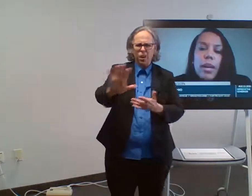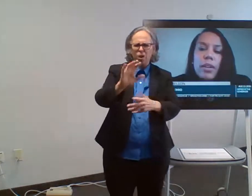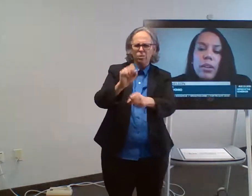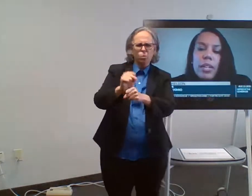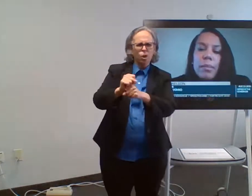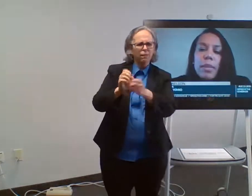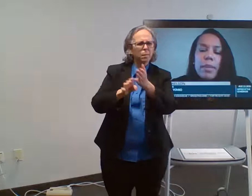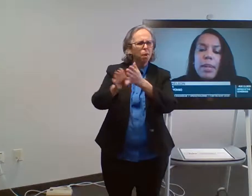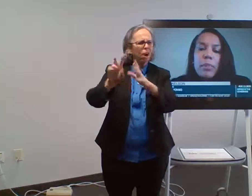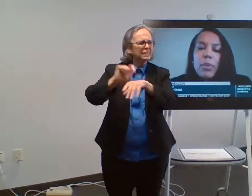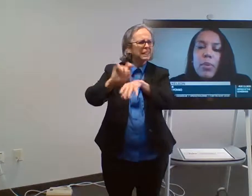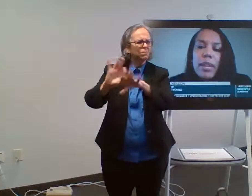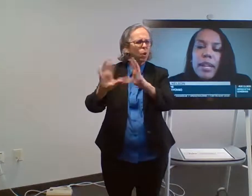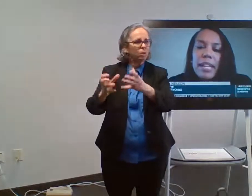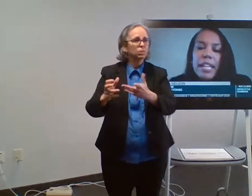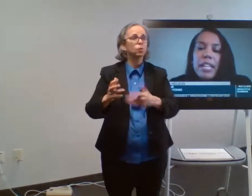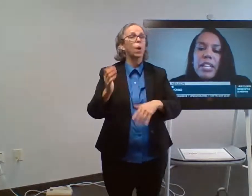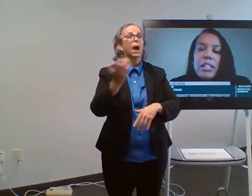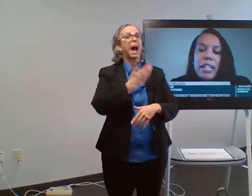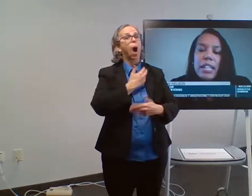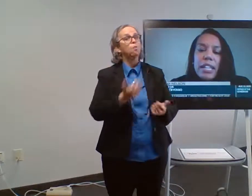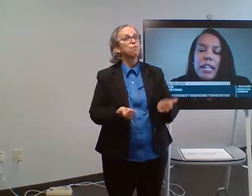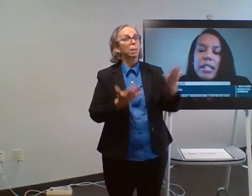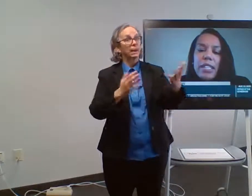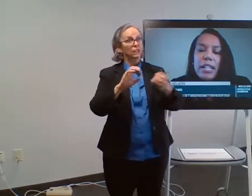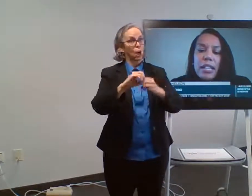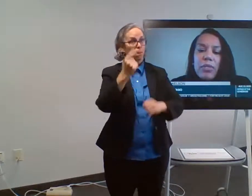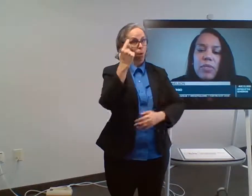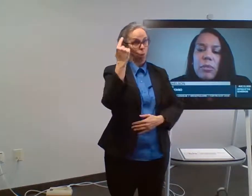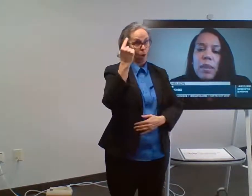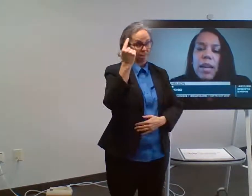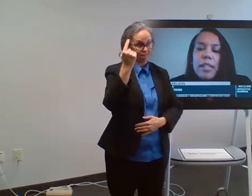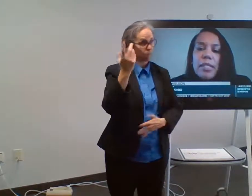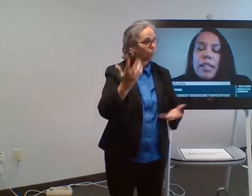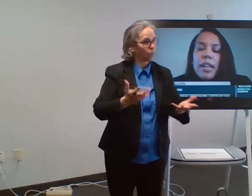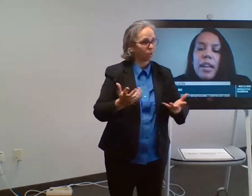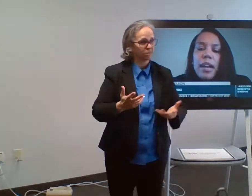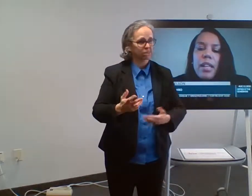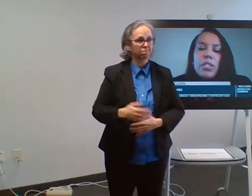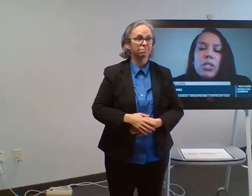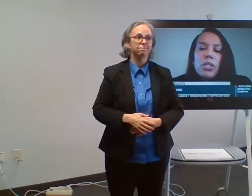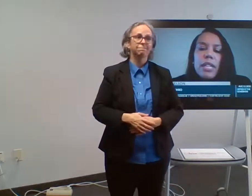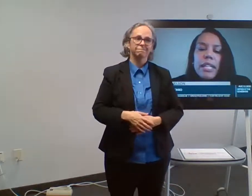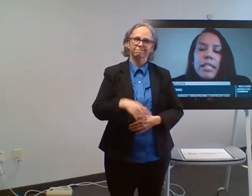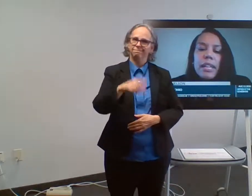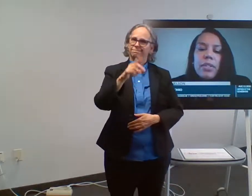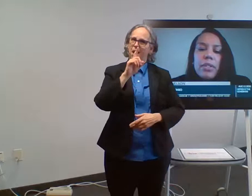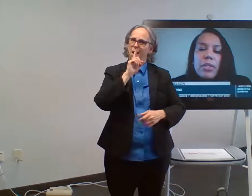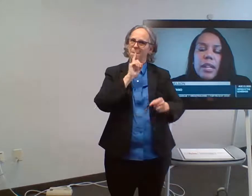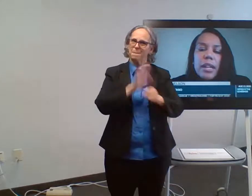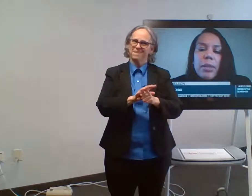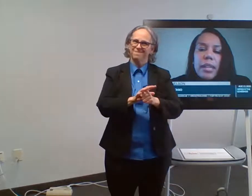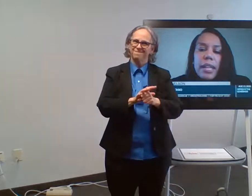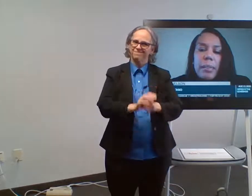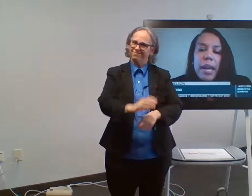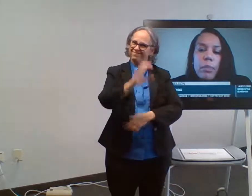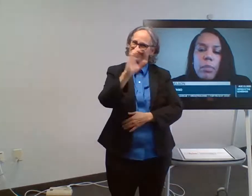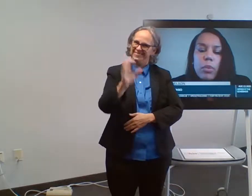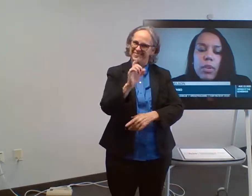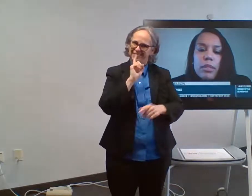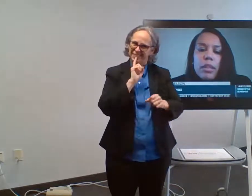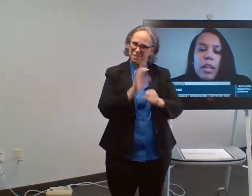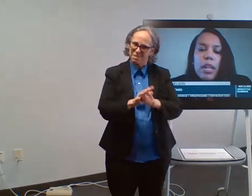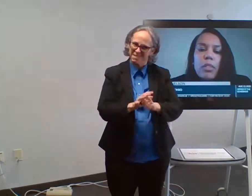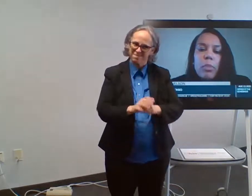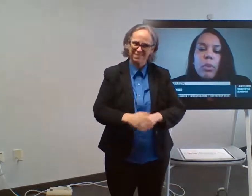recommendation one, or commitment number one, in the executive response is to create the Governor's Equity